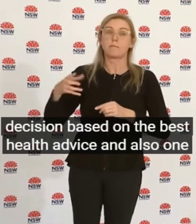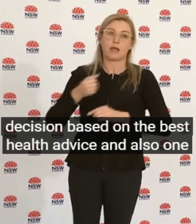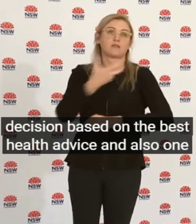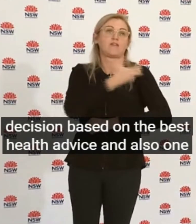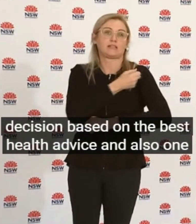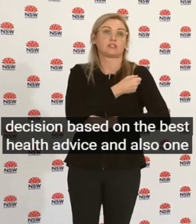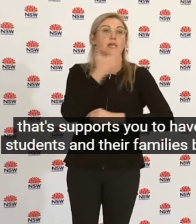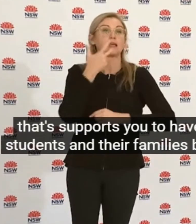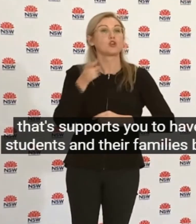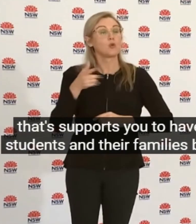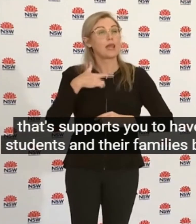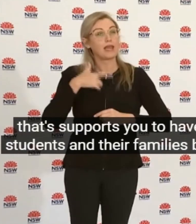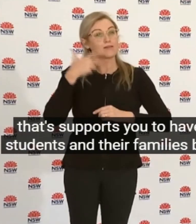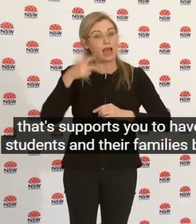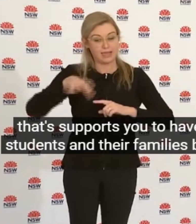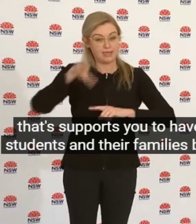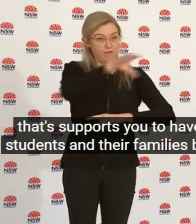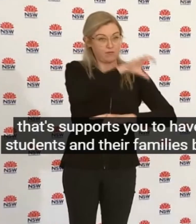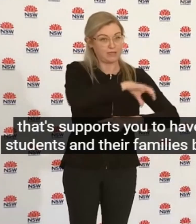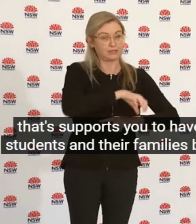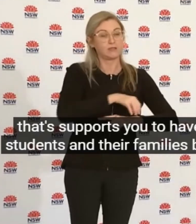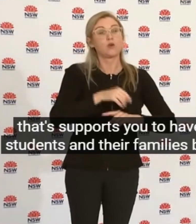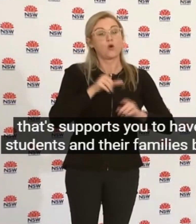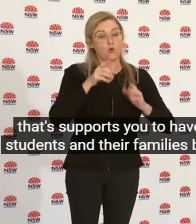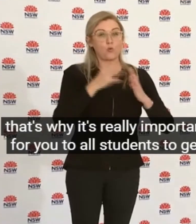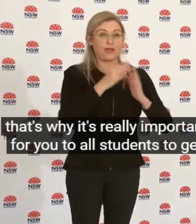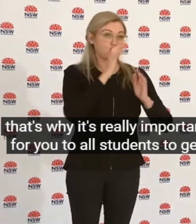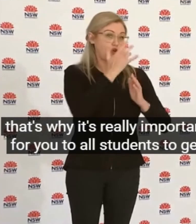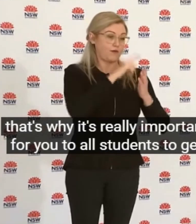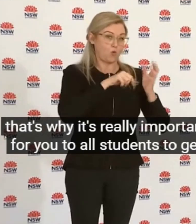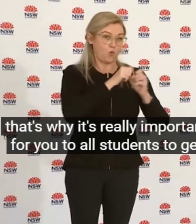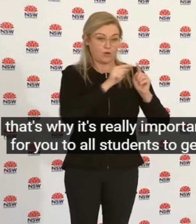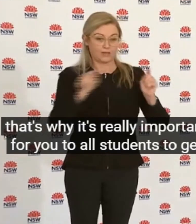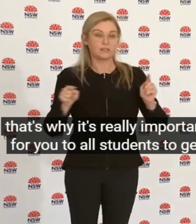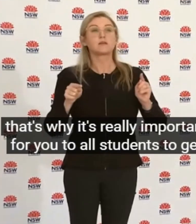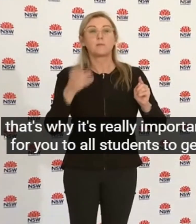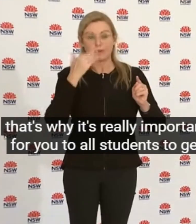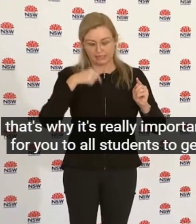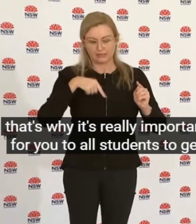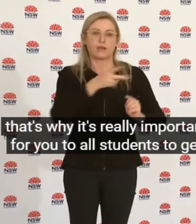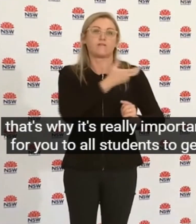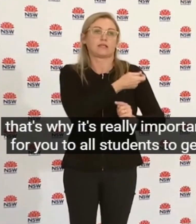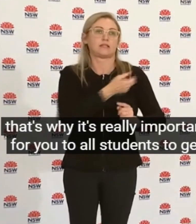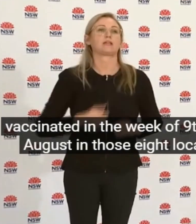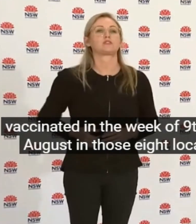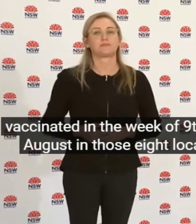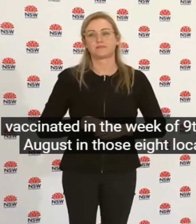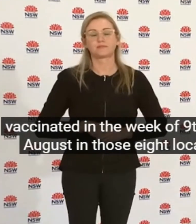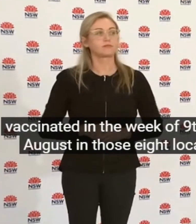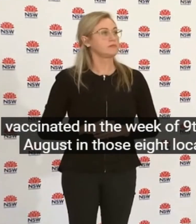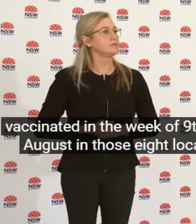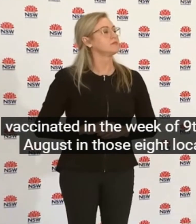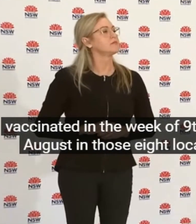local government areas, because it does give us more options in terms of the type of face-to-face presence they can have. Is there any problem with your